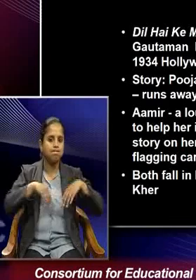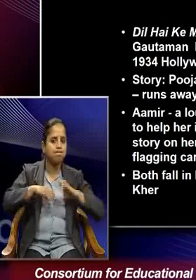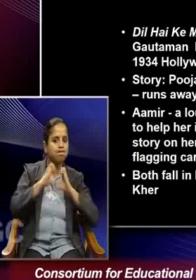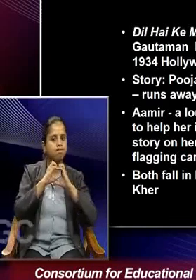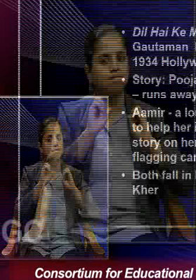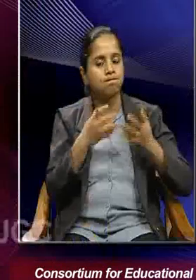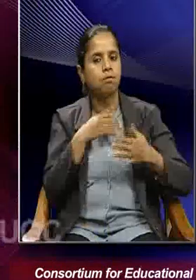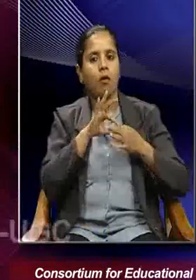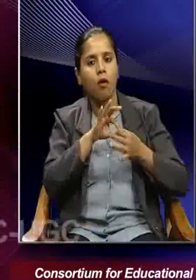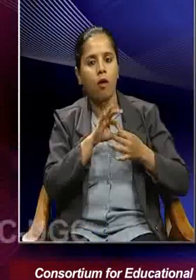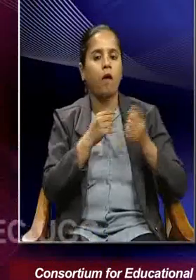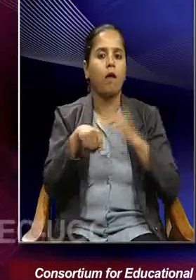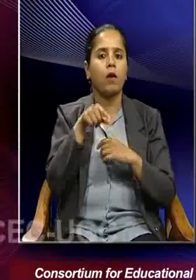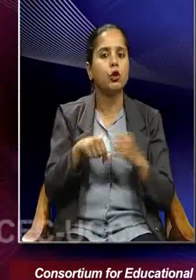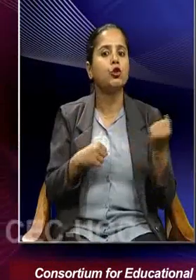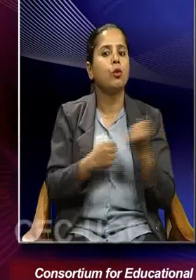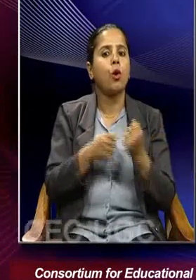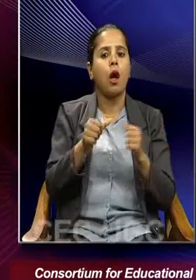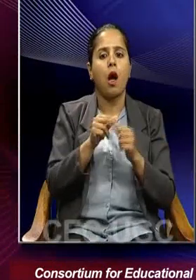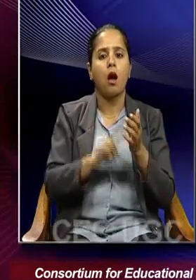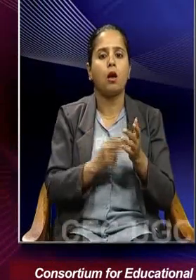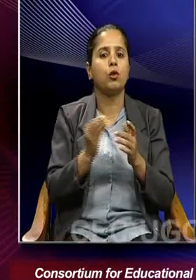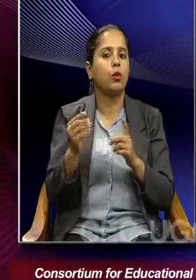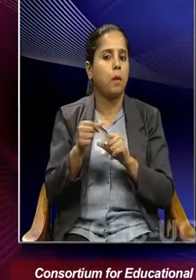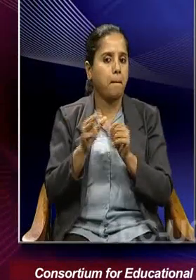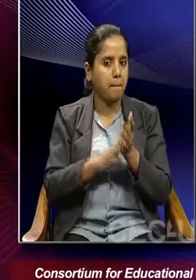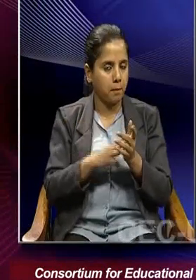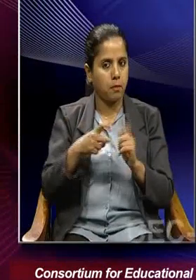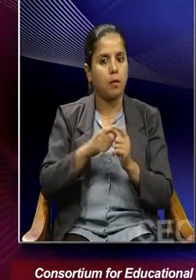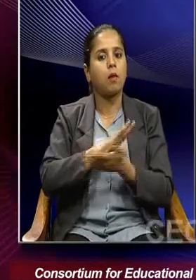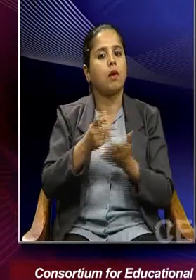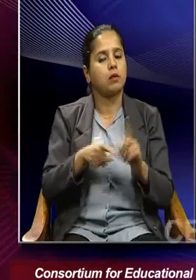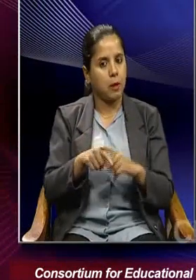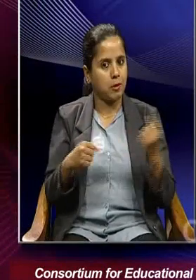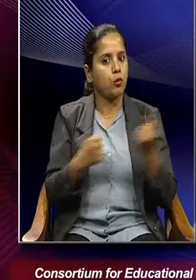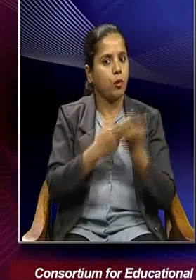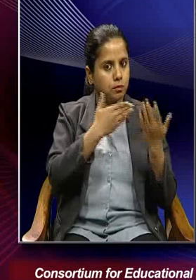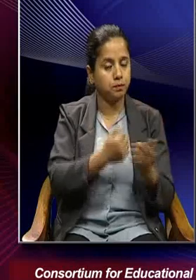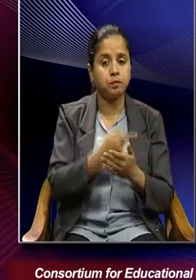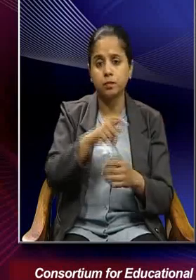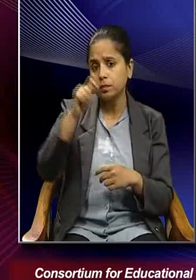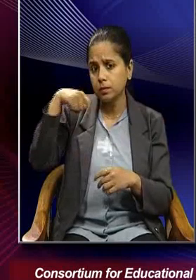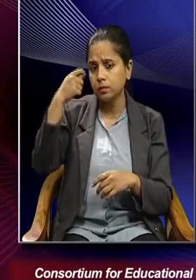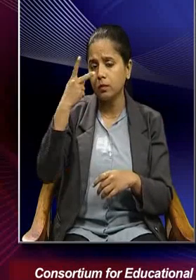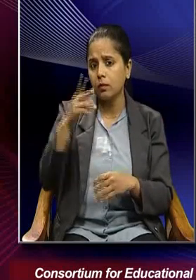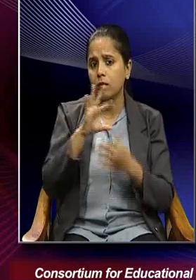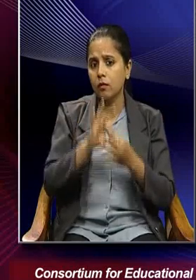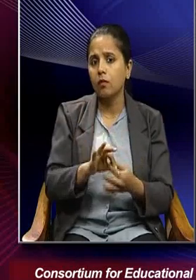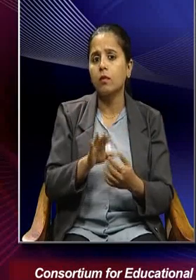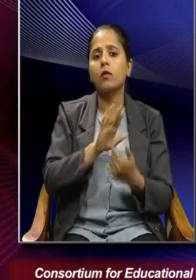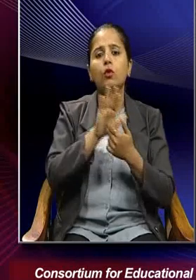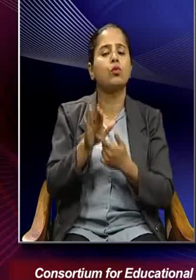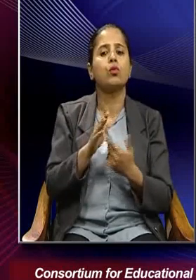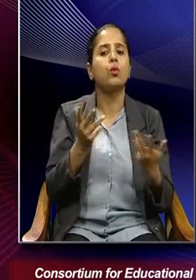which they get from Anupam Kher as well. And this particular film basically, it in a way is trying